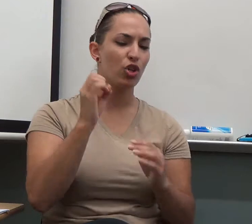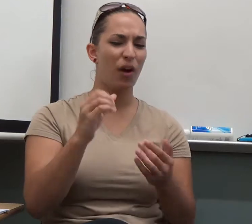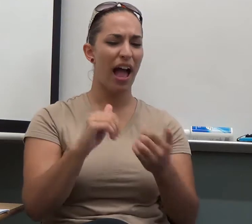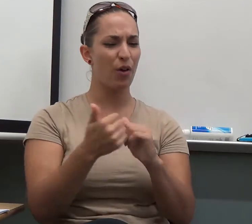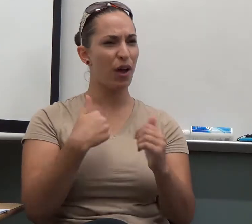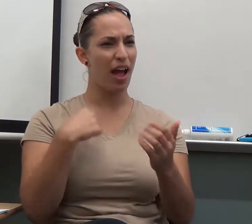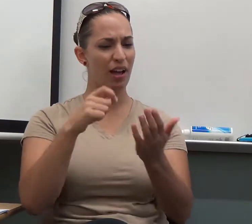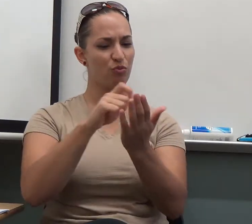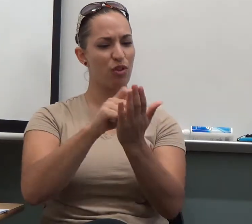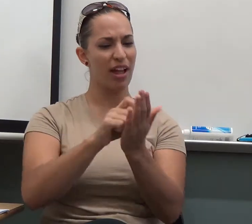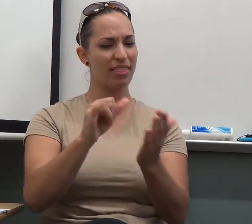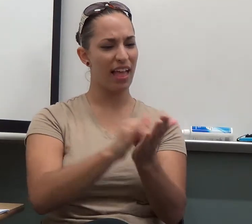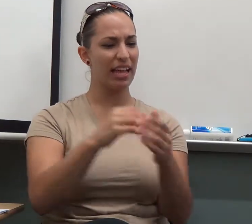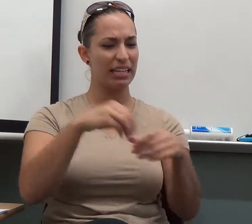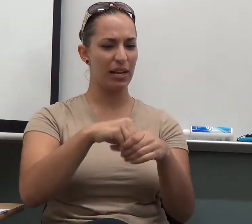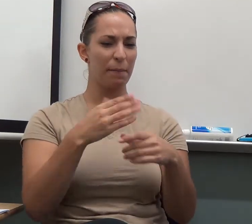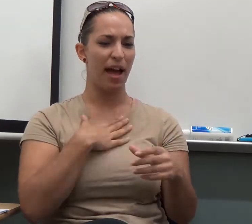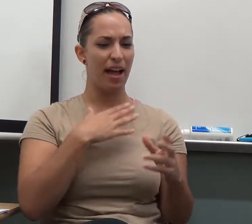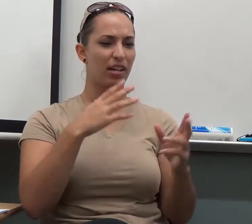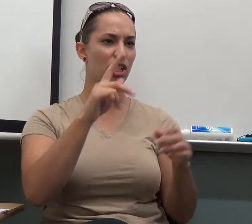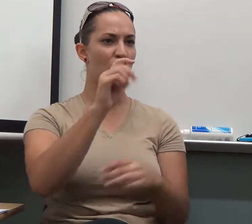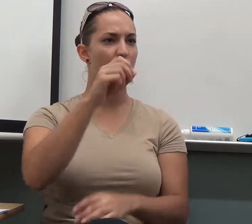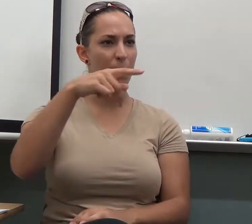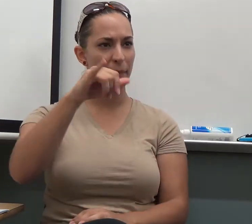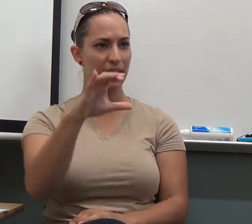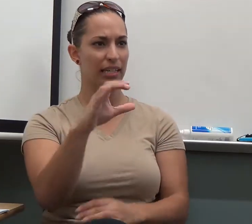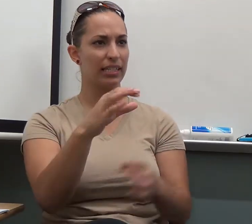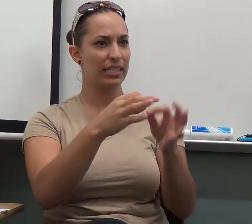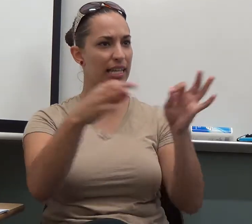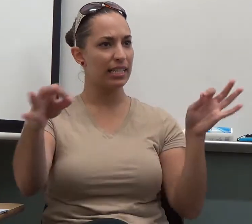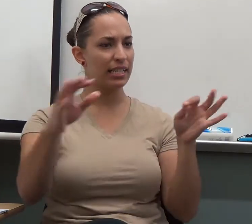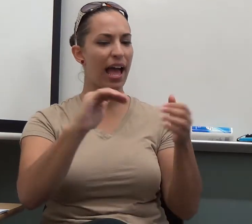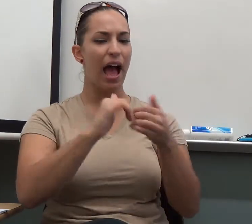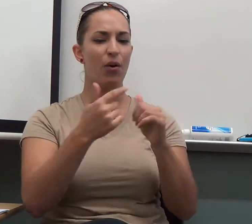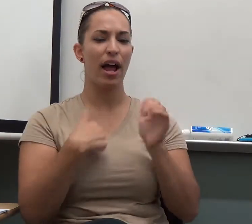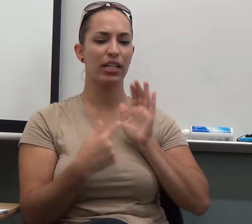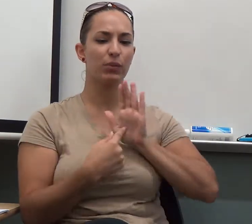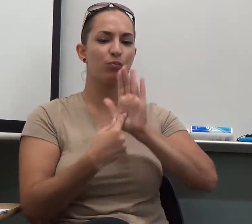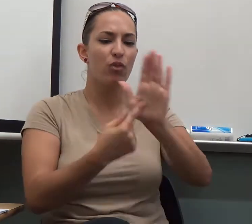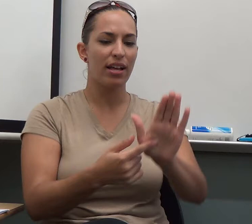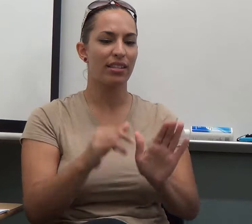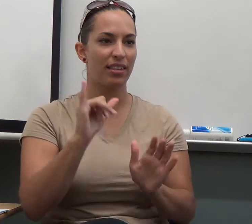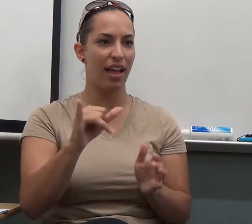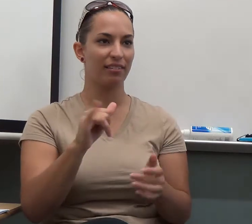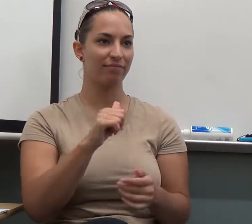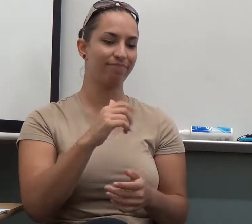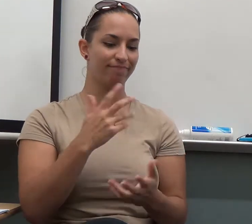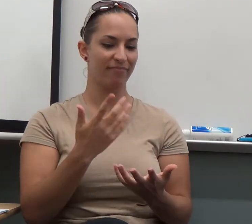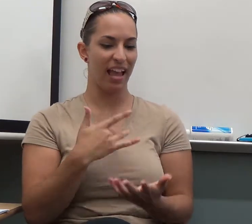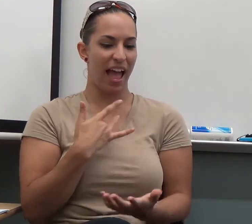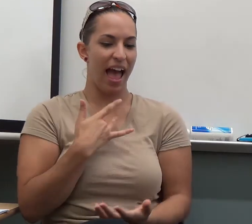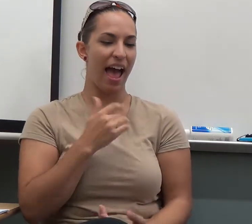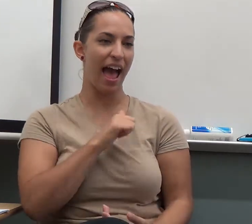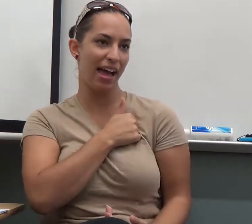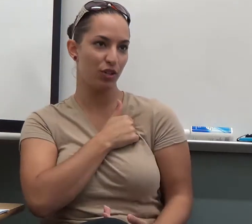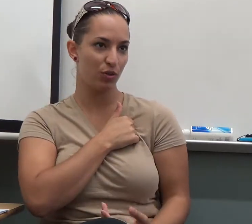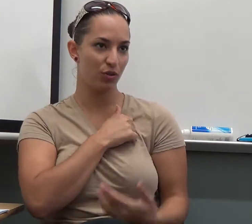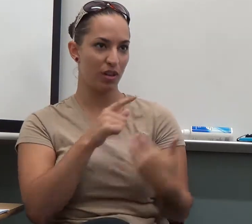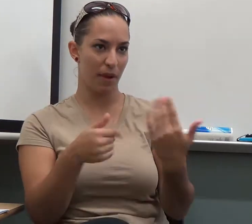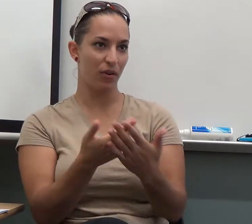topic sentence? How do I express that attitude? Okay, the expression of this attitude is